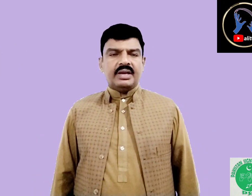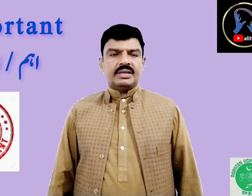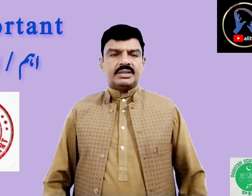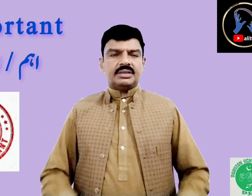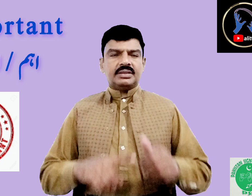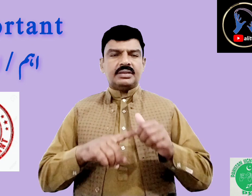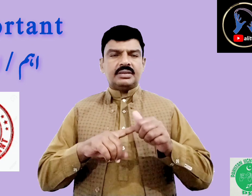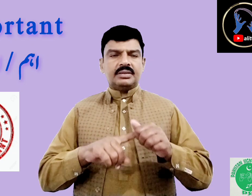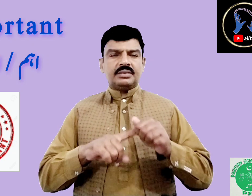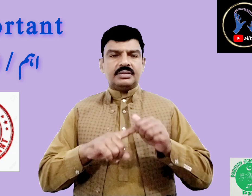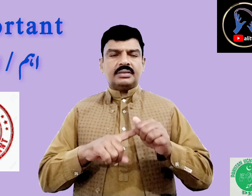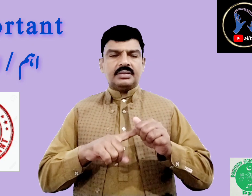important